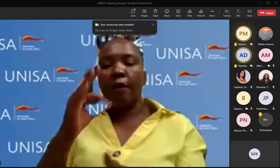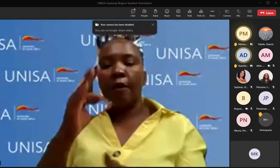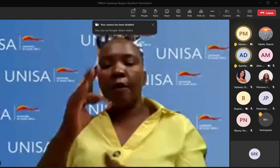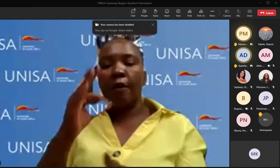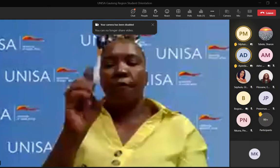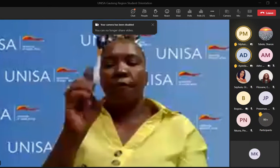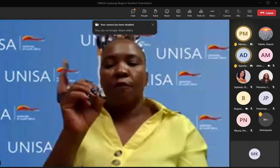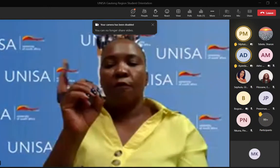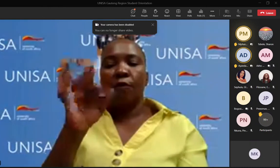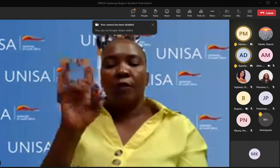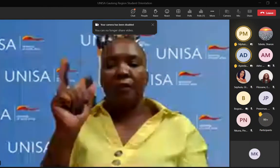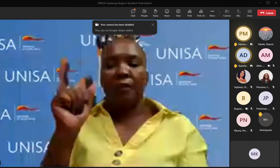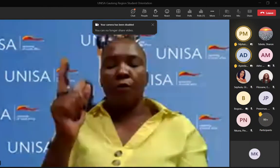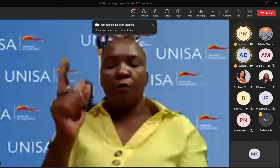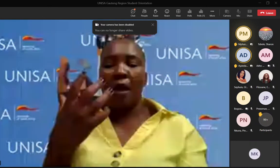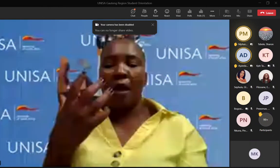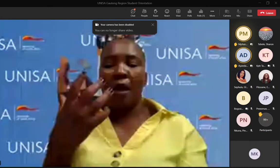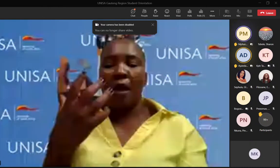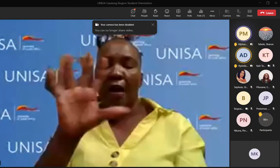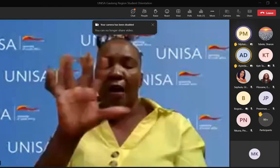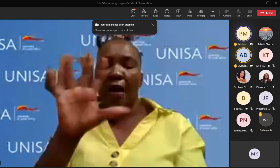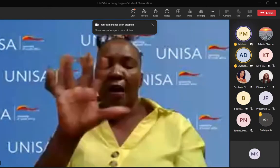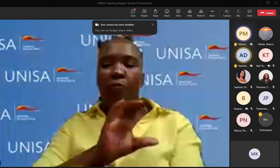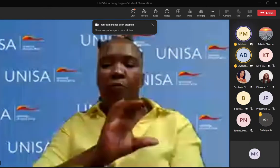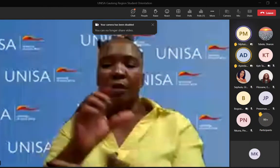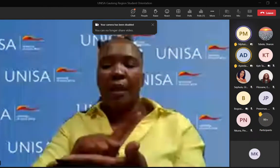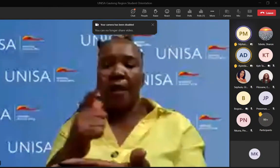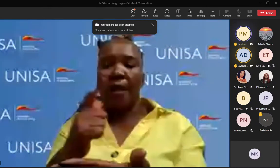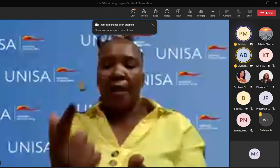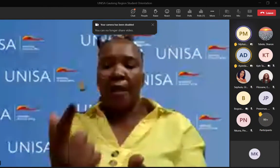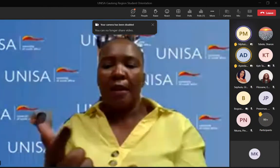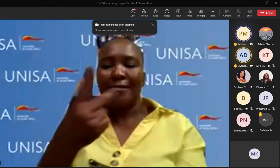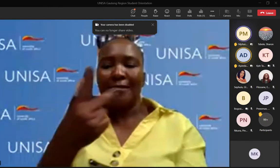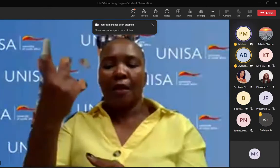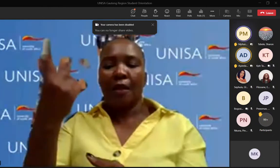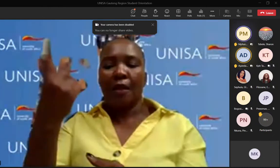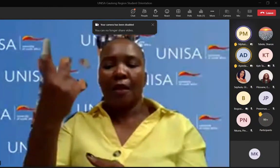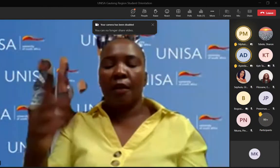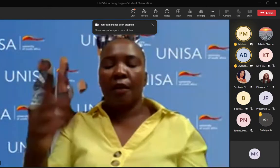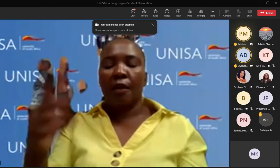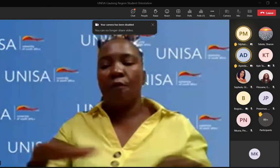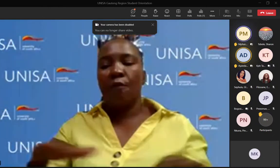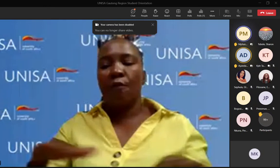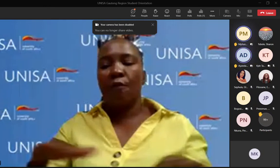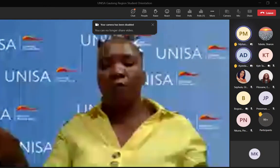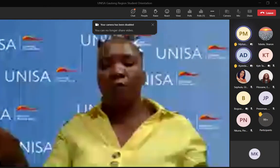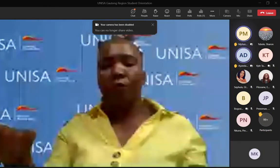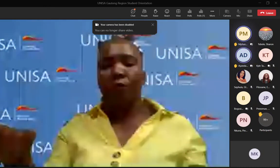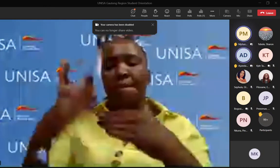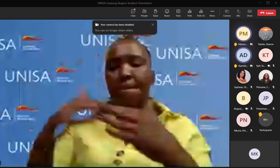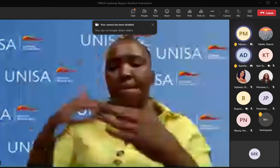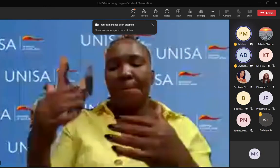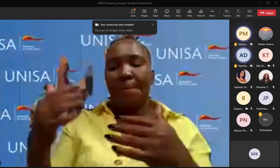labs are one second floor Papa building and then some